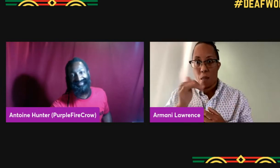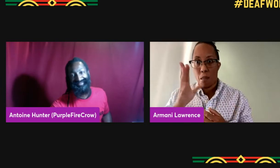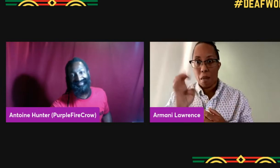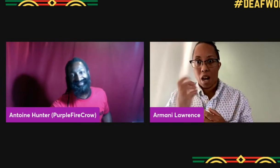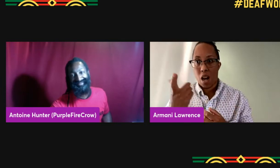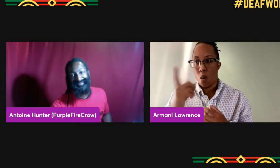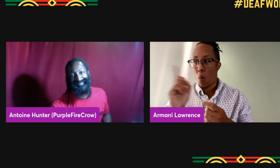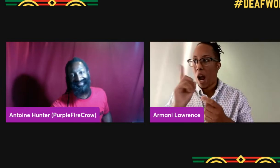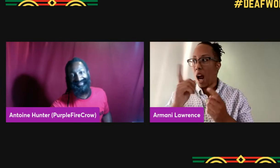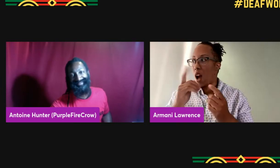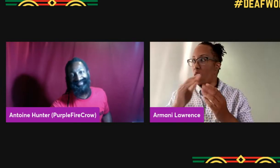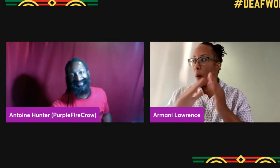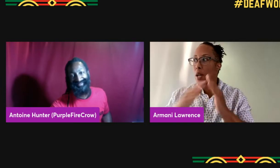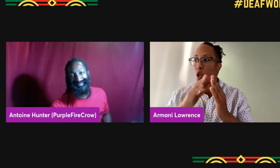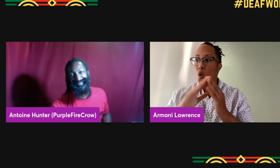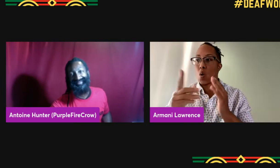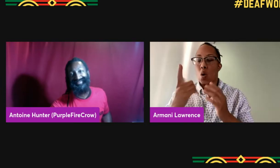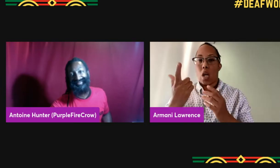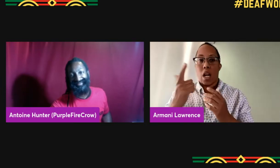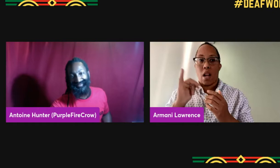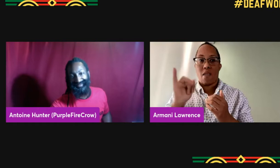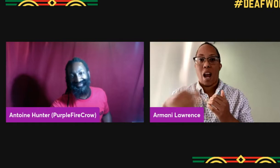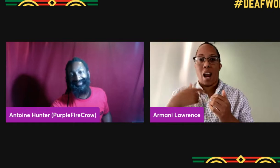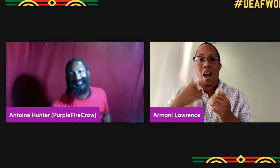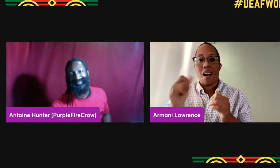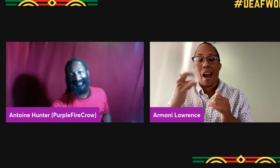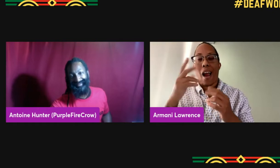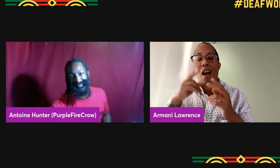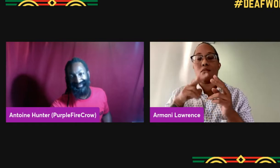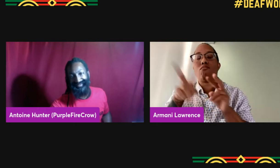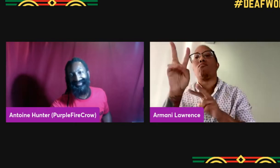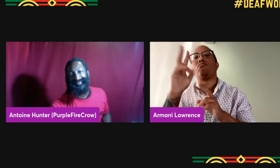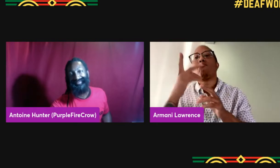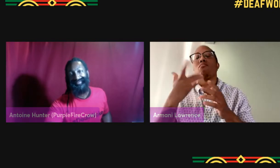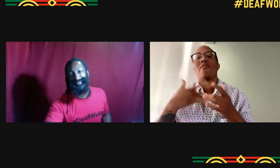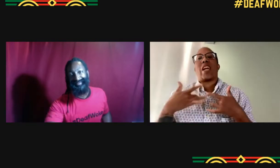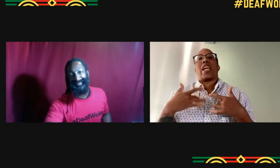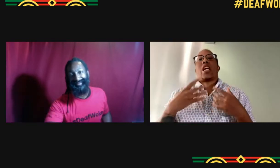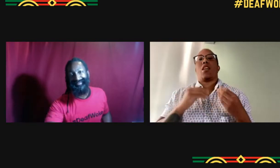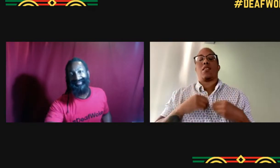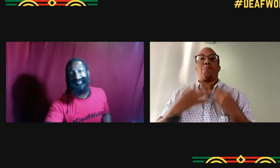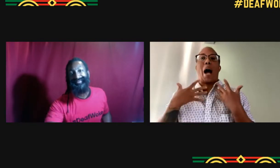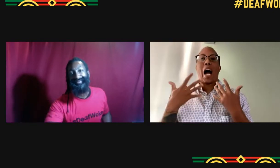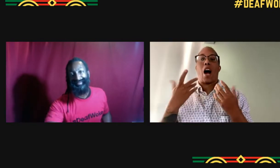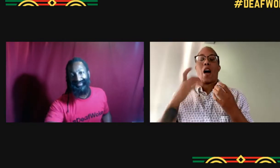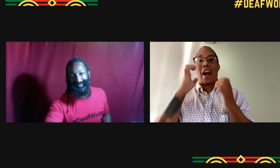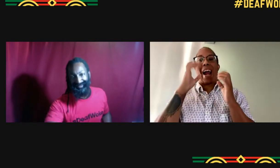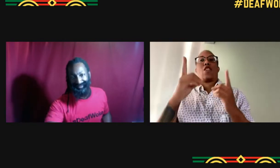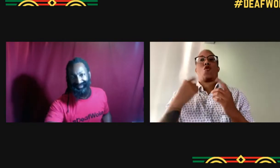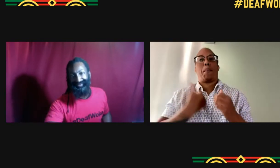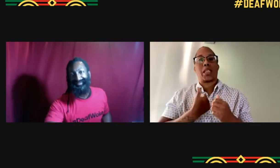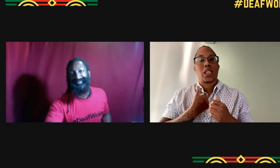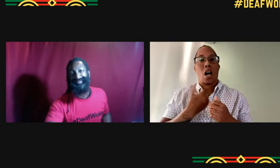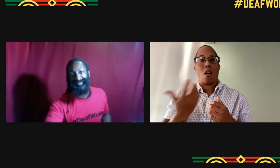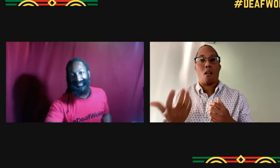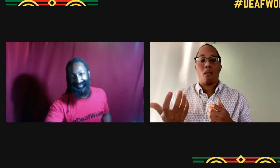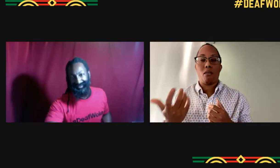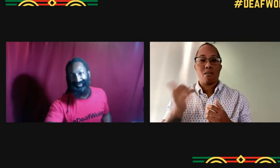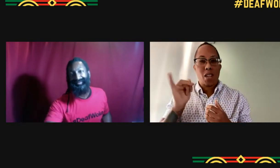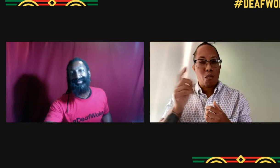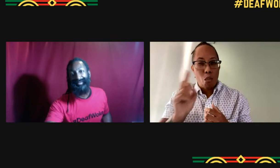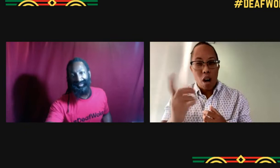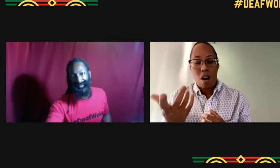so forth. And if not for them, where would I be? You know, where would I have been able to plug into a community and feel inspired